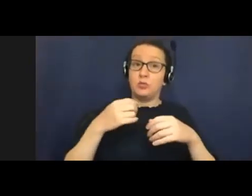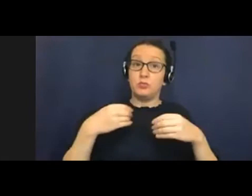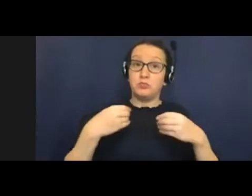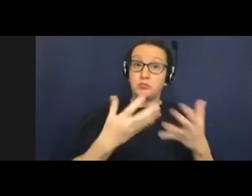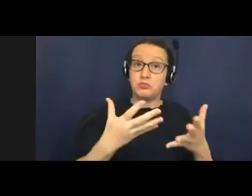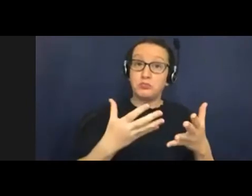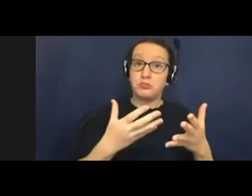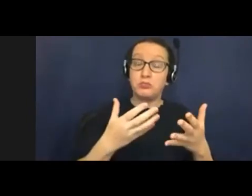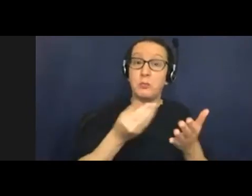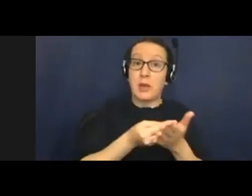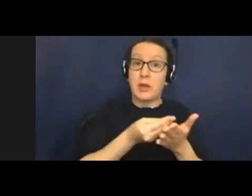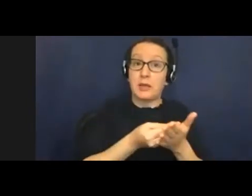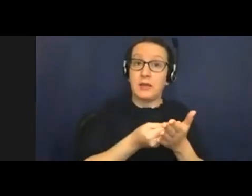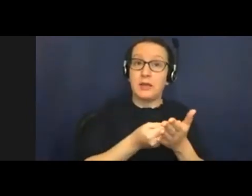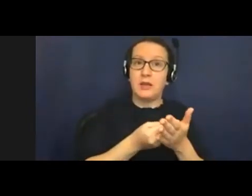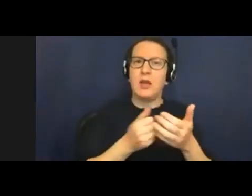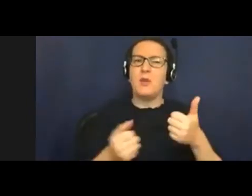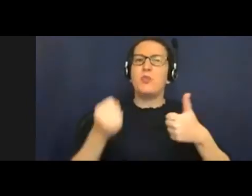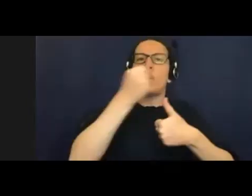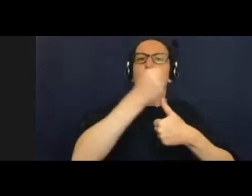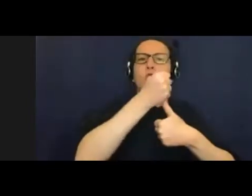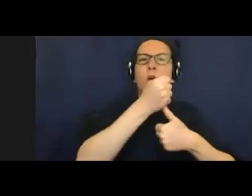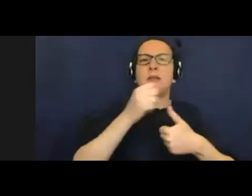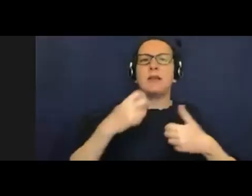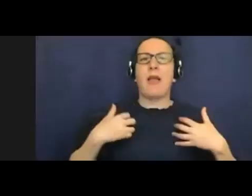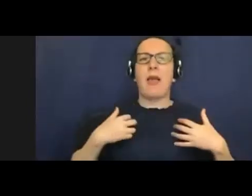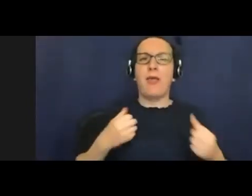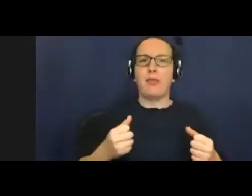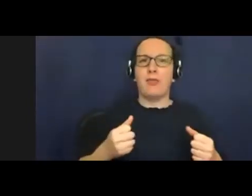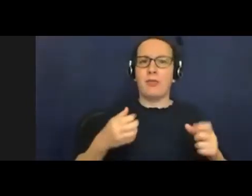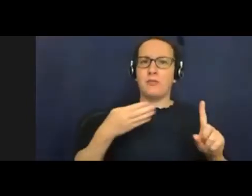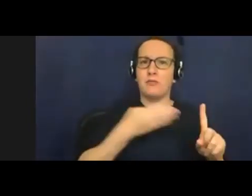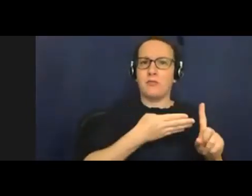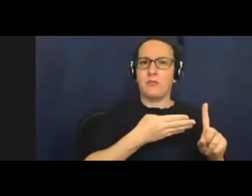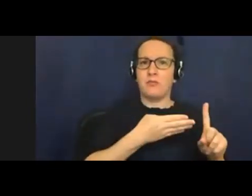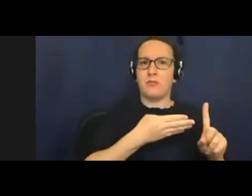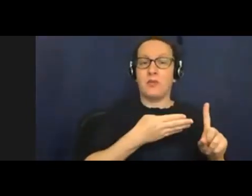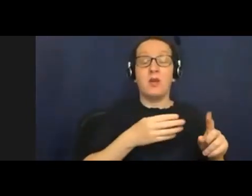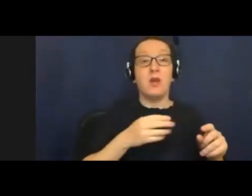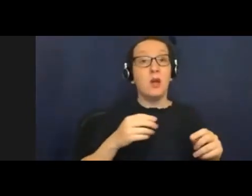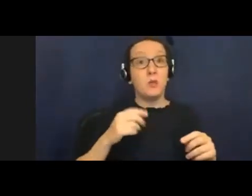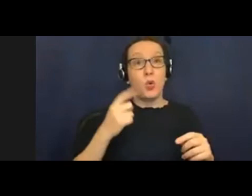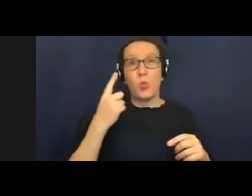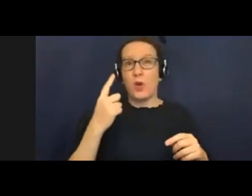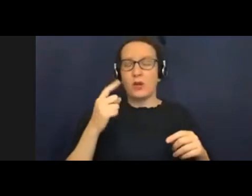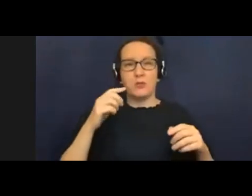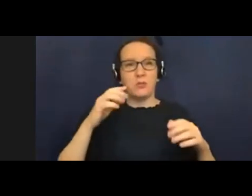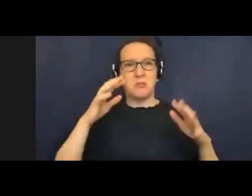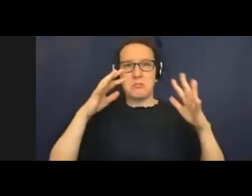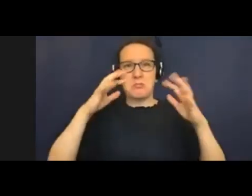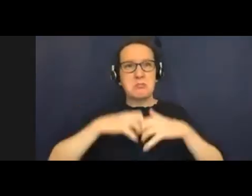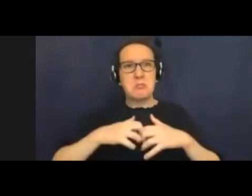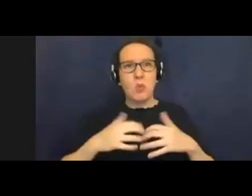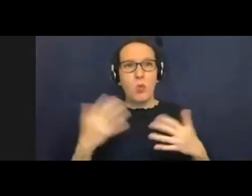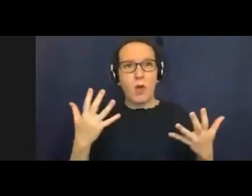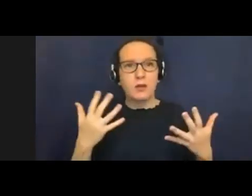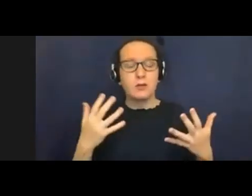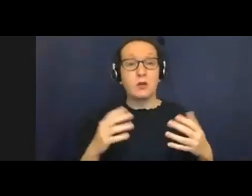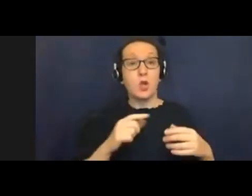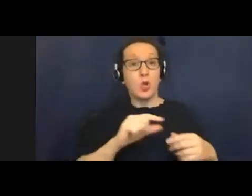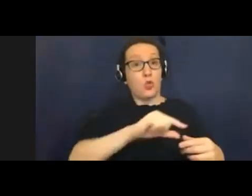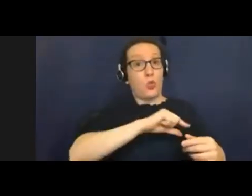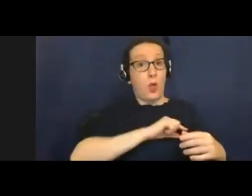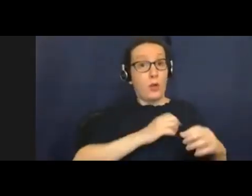but there isn't necessarily always the link being made there that quality health responses depend on a participatory and